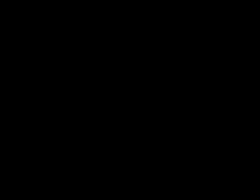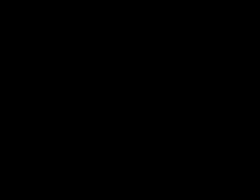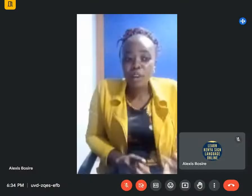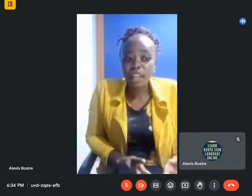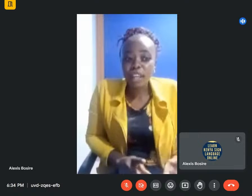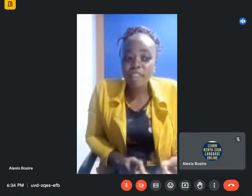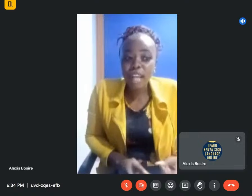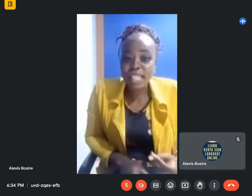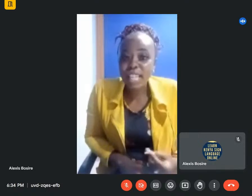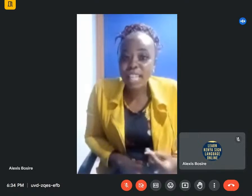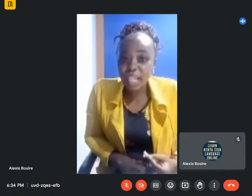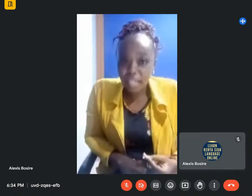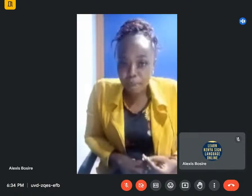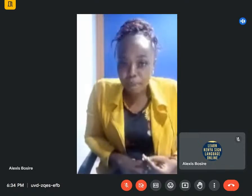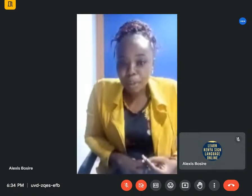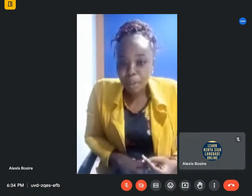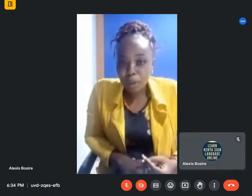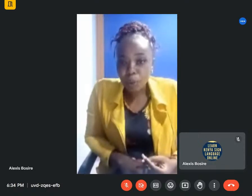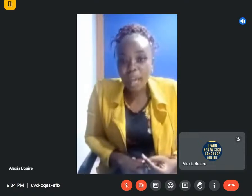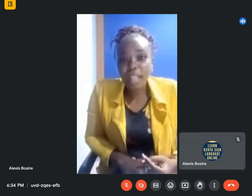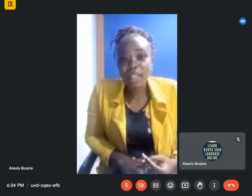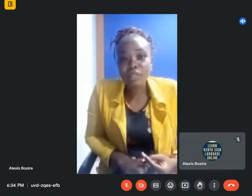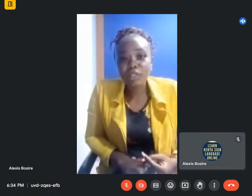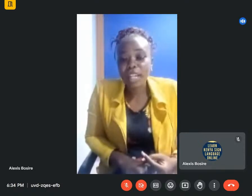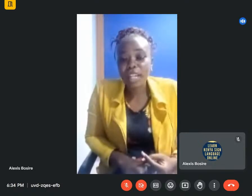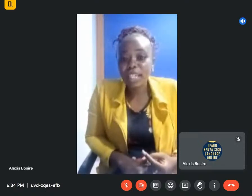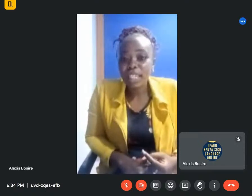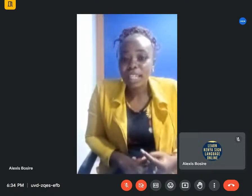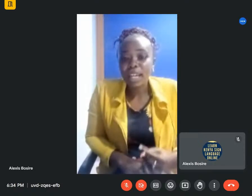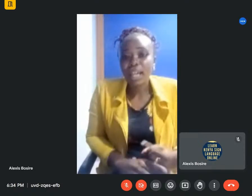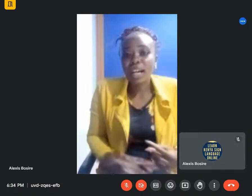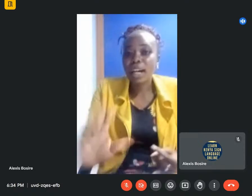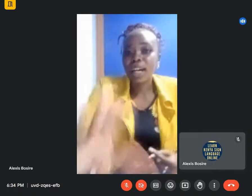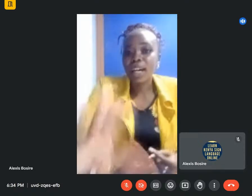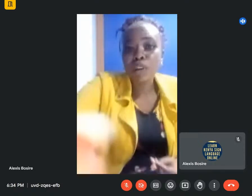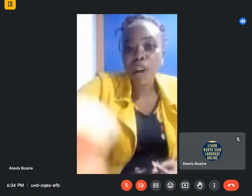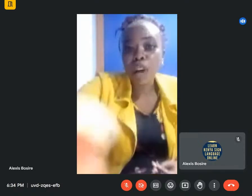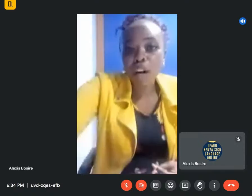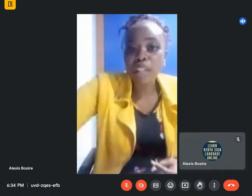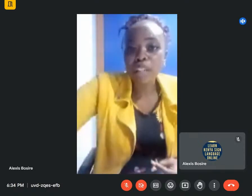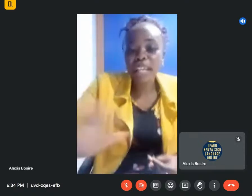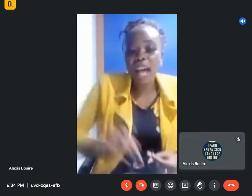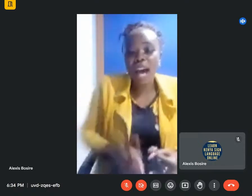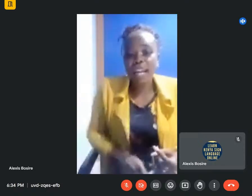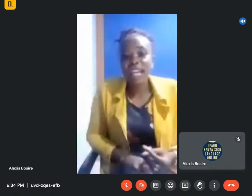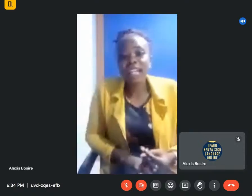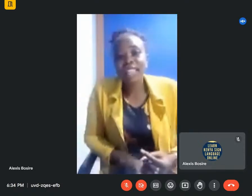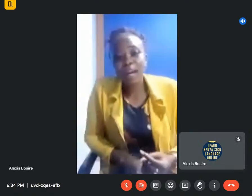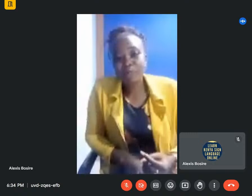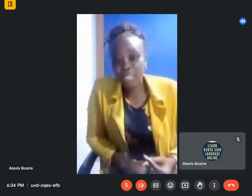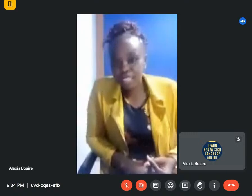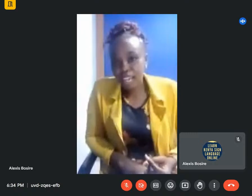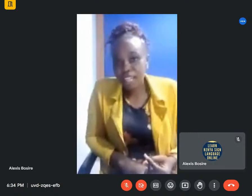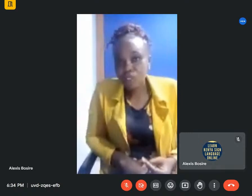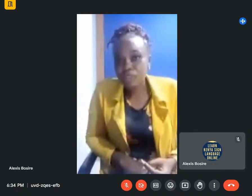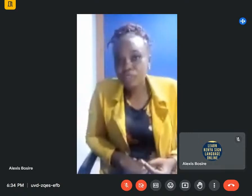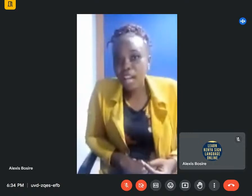You are given a sign name while you are already an interpreter. You've done all